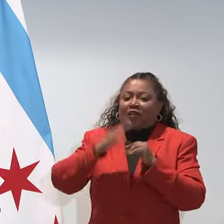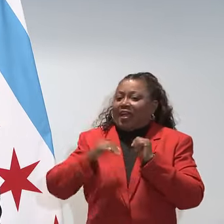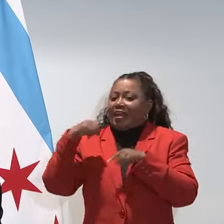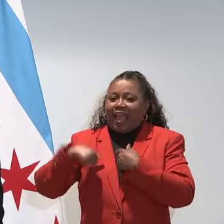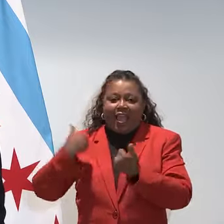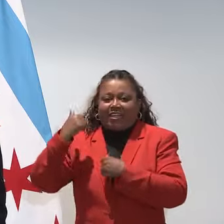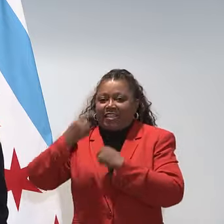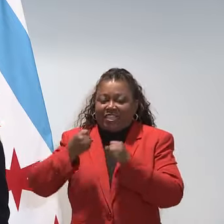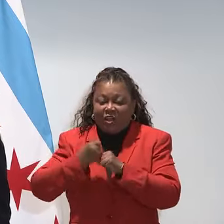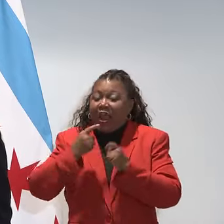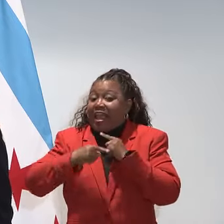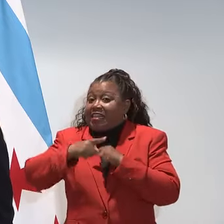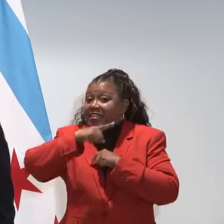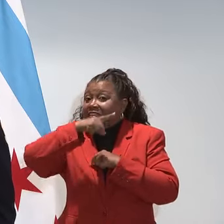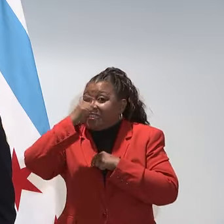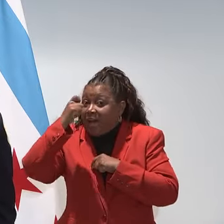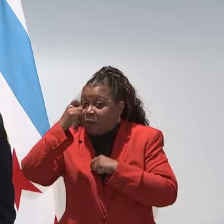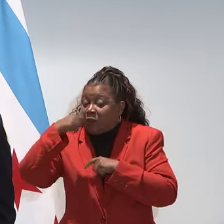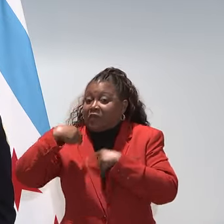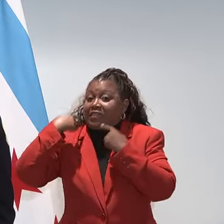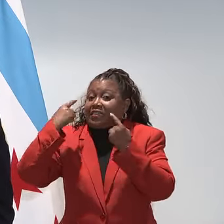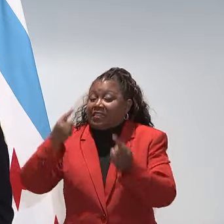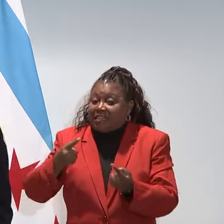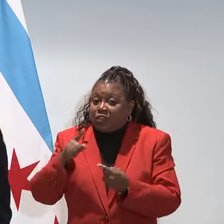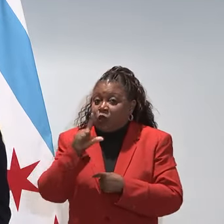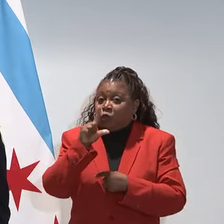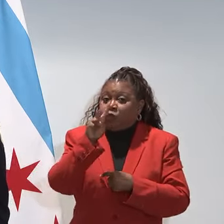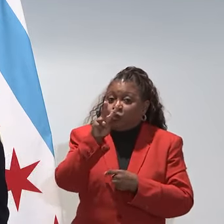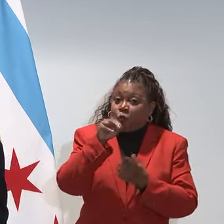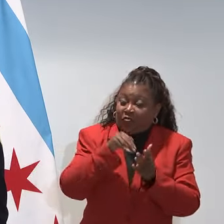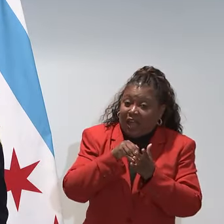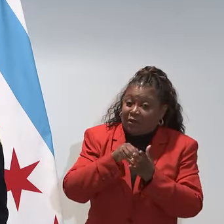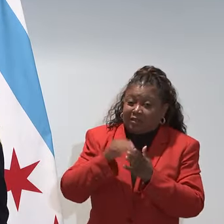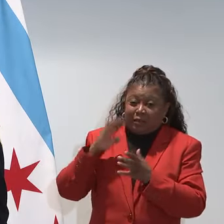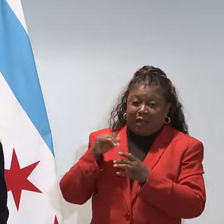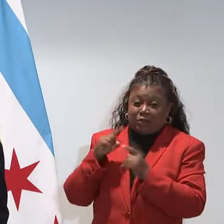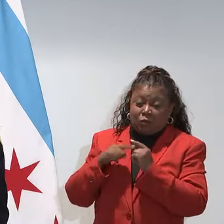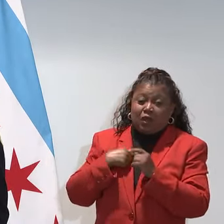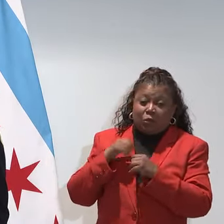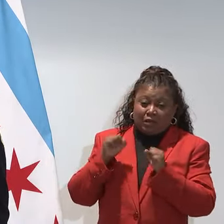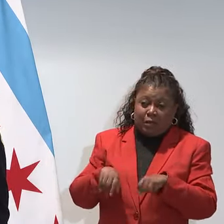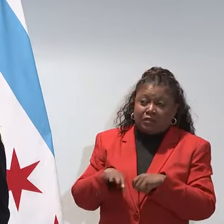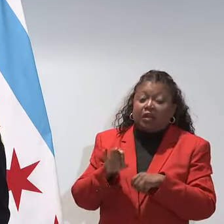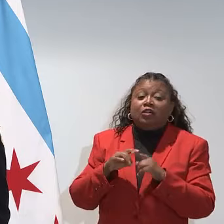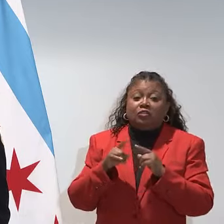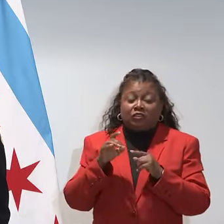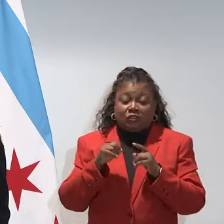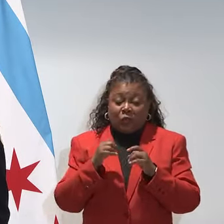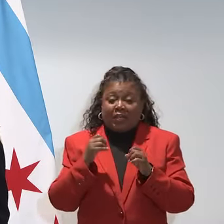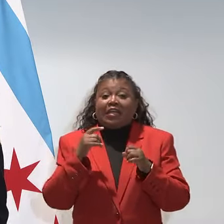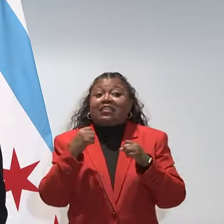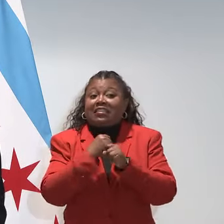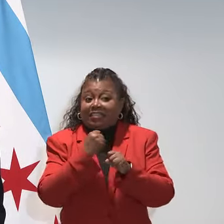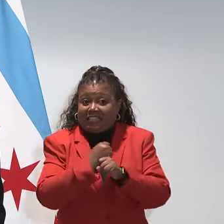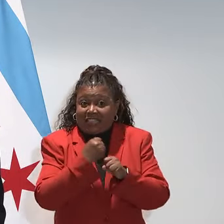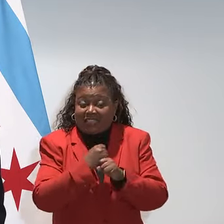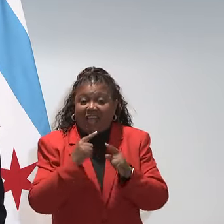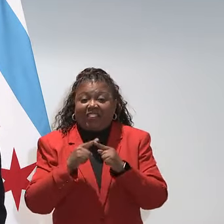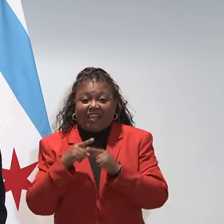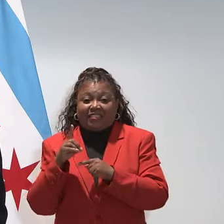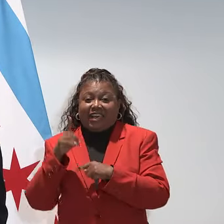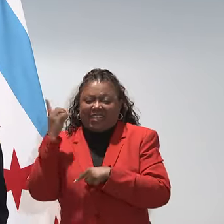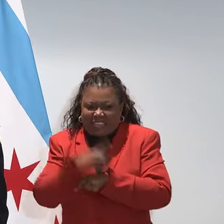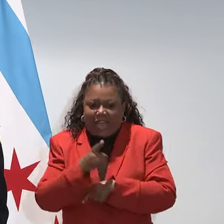any year, any summer since 2000, as far back as the data goes that we were able to find. Yeah, so there's there's statistics and then there's